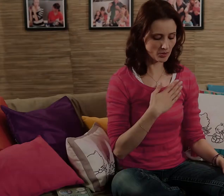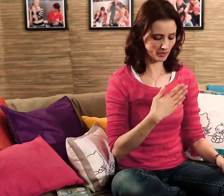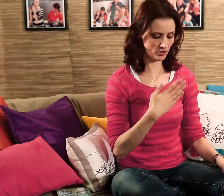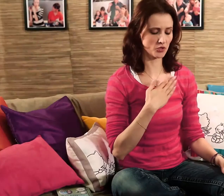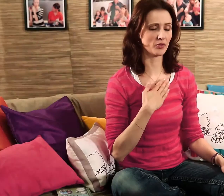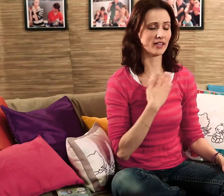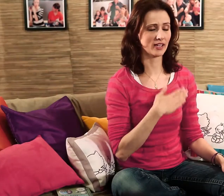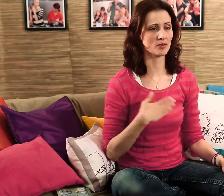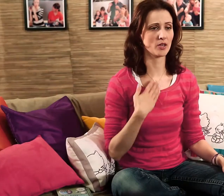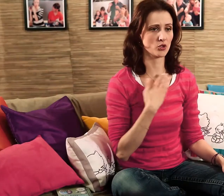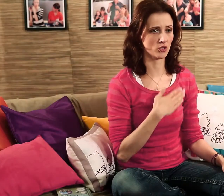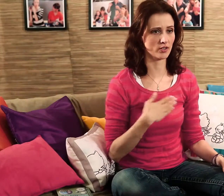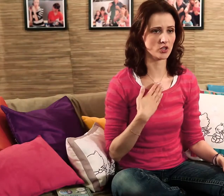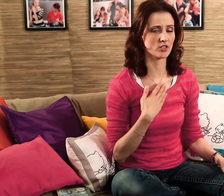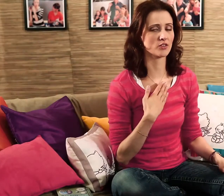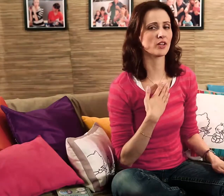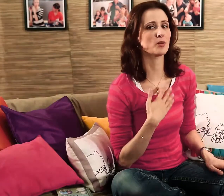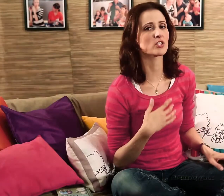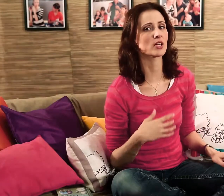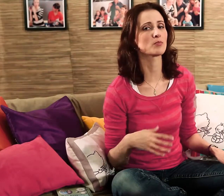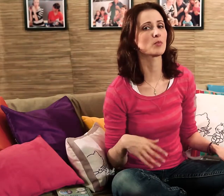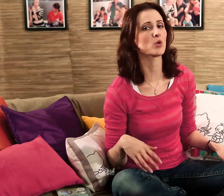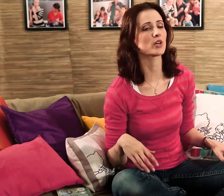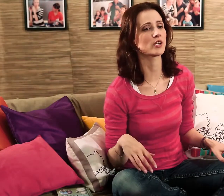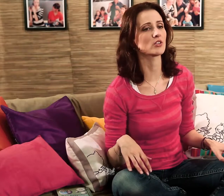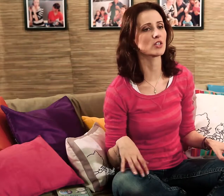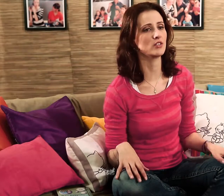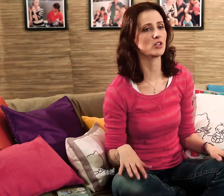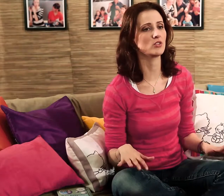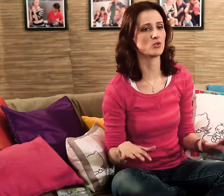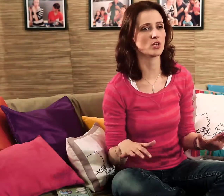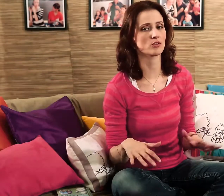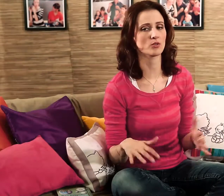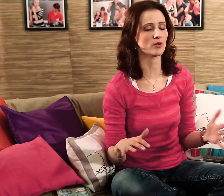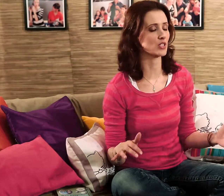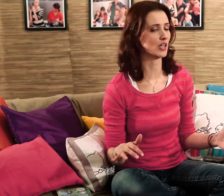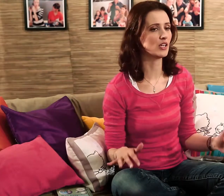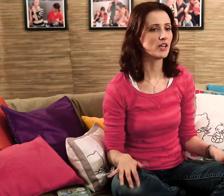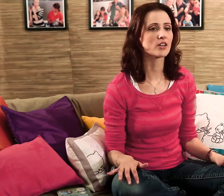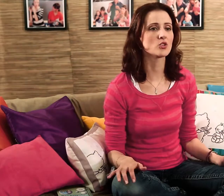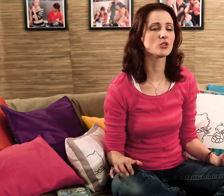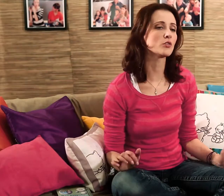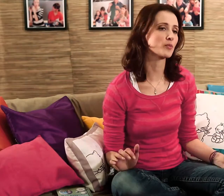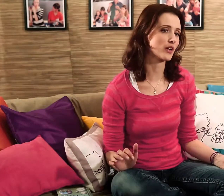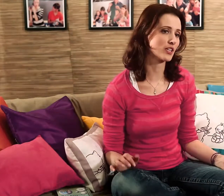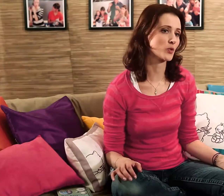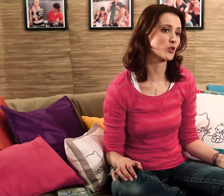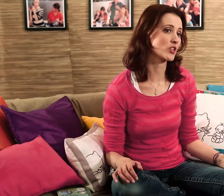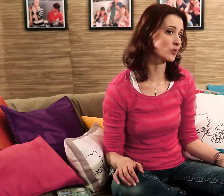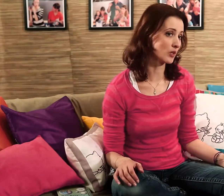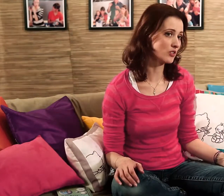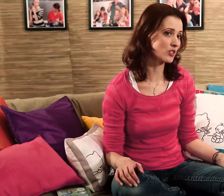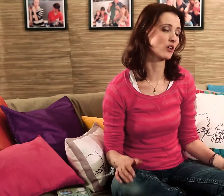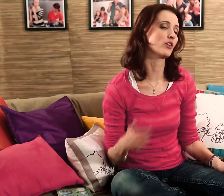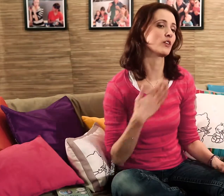Please is just a flat hand, make a circle on the chest. Very much like more and all done, you can use it throughout the day because you'll know from context what your child wants and all they have to do